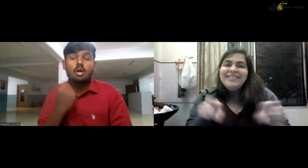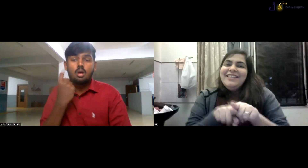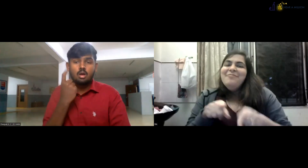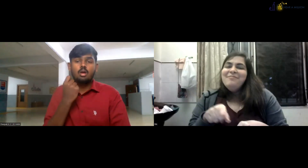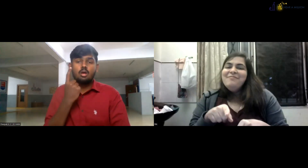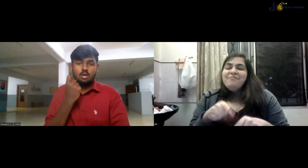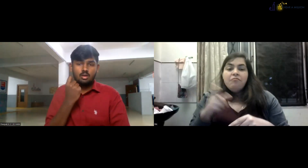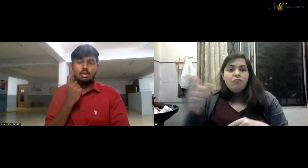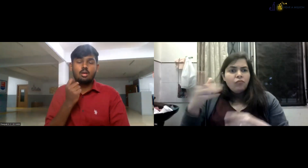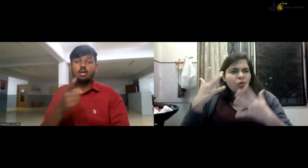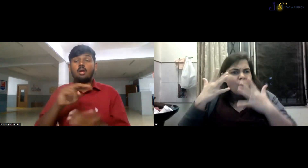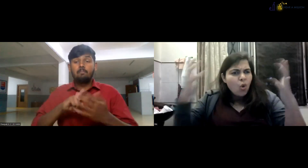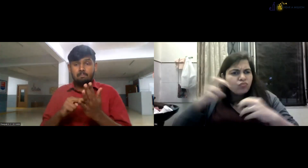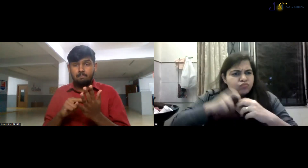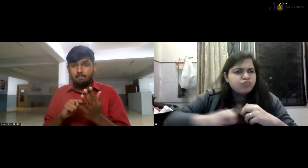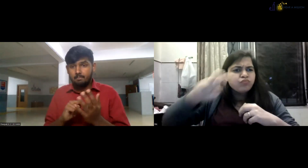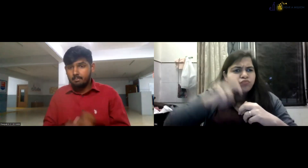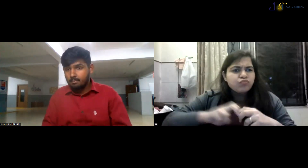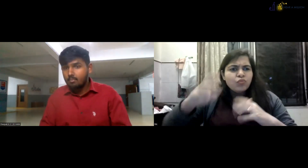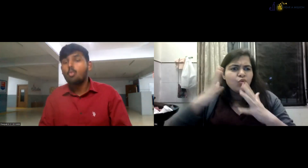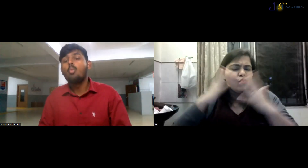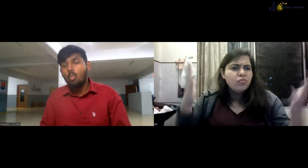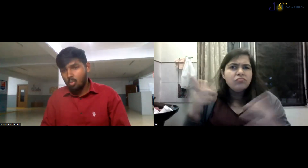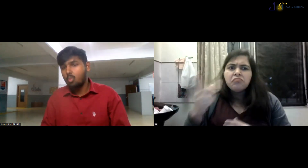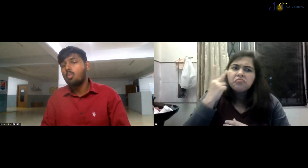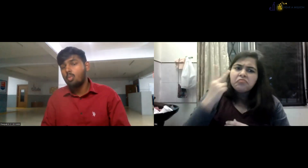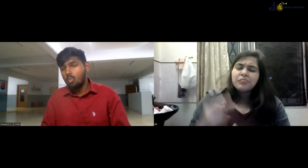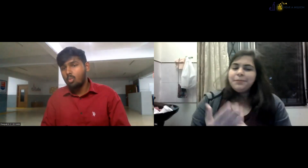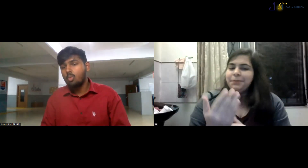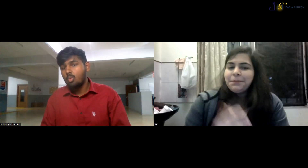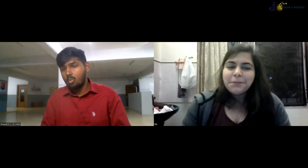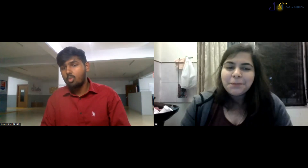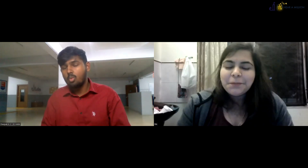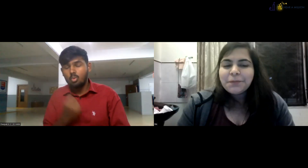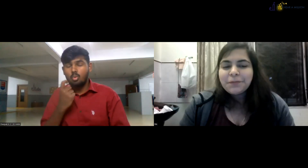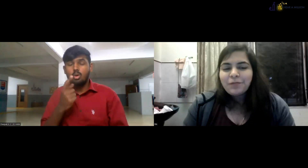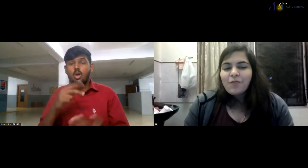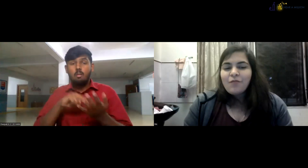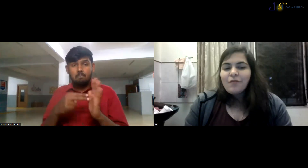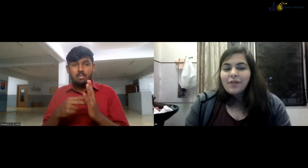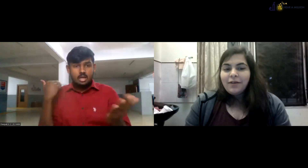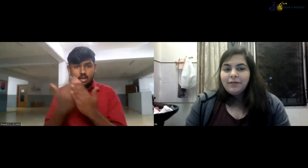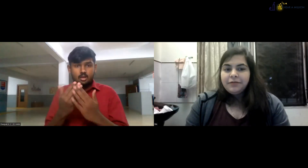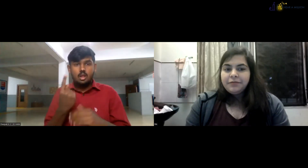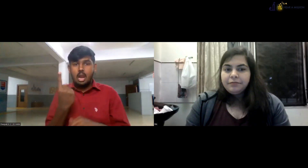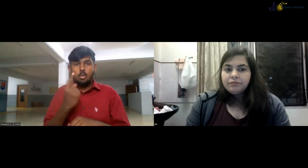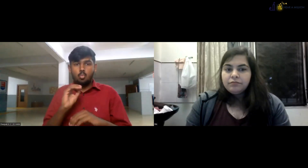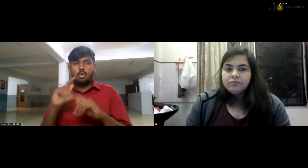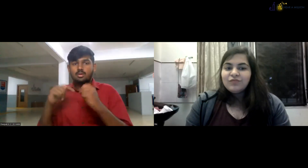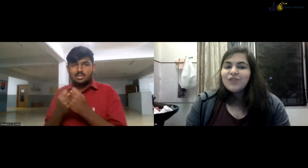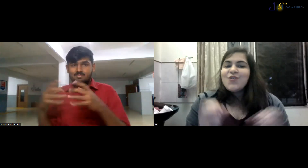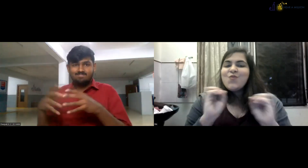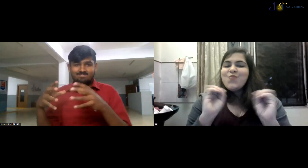me. I didn't able to talk to her for that, but she has traveled a lot, and she has done a solo trip.